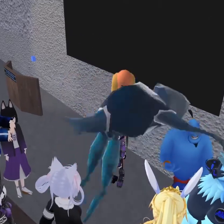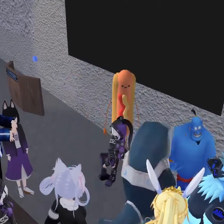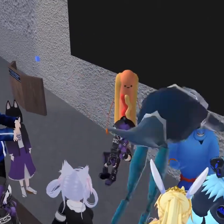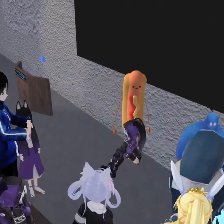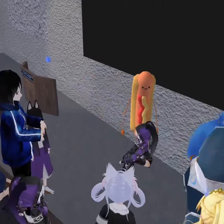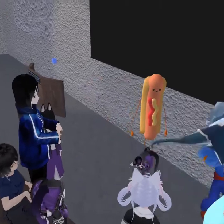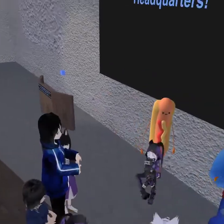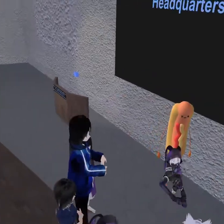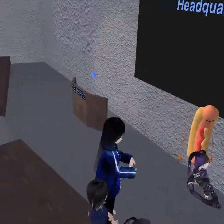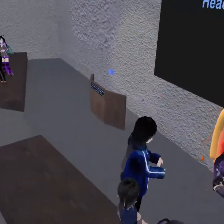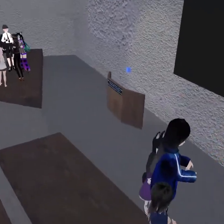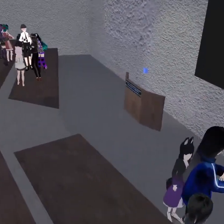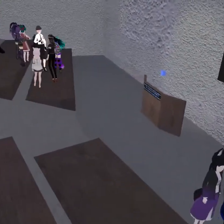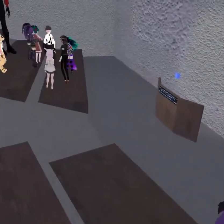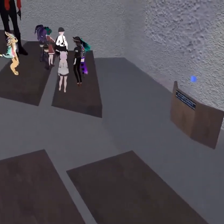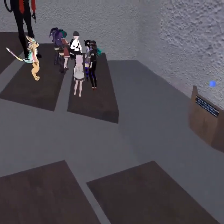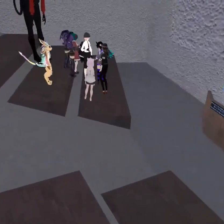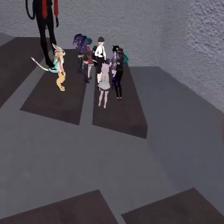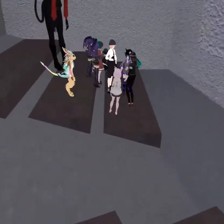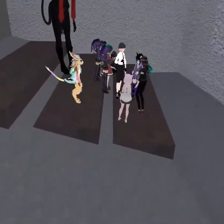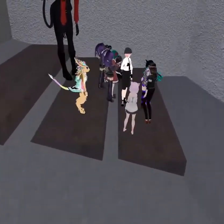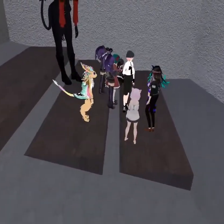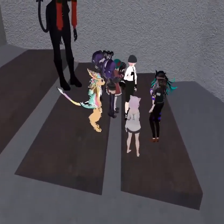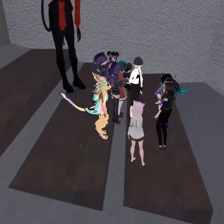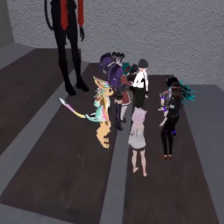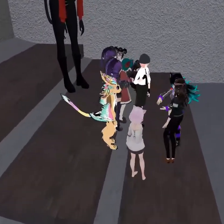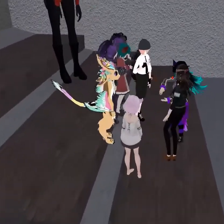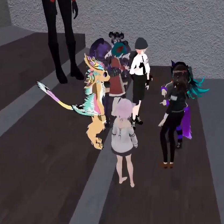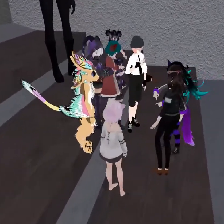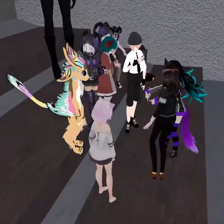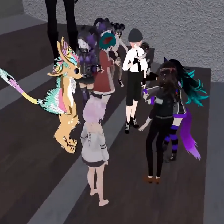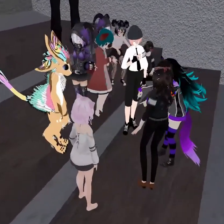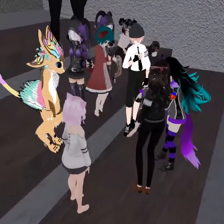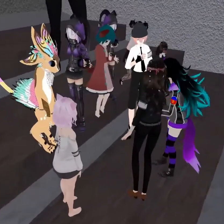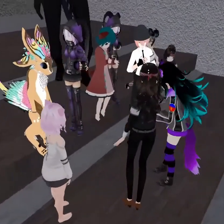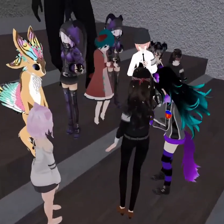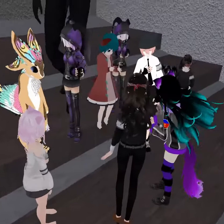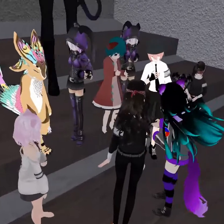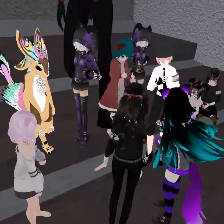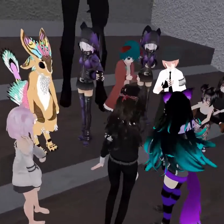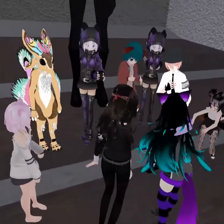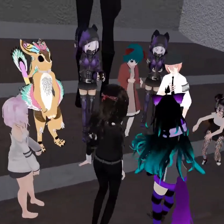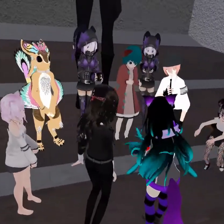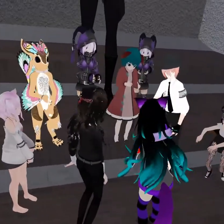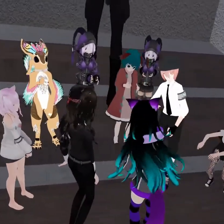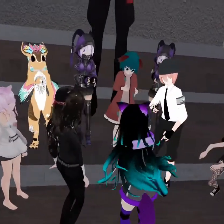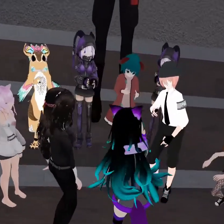don't want to be Hey, look, there's a. Were you blowing out? Birthday? All right. Check Is that what it was?